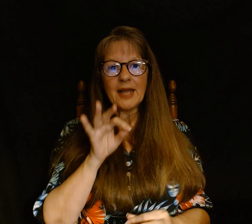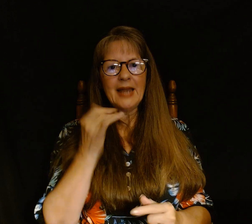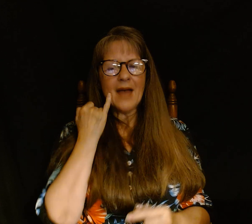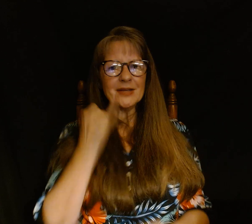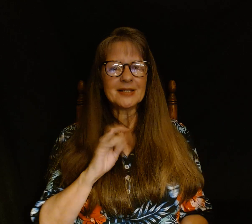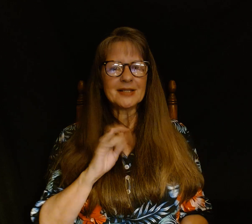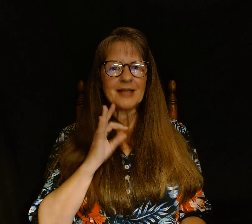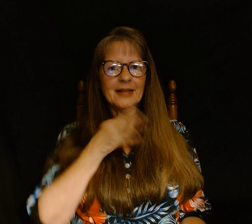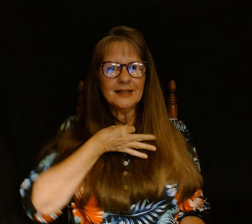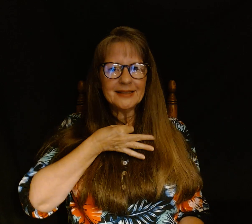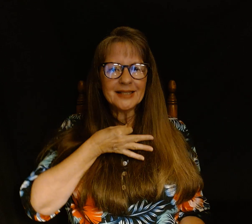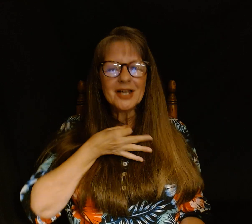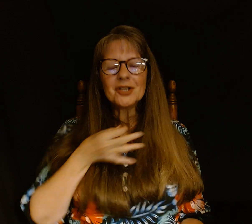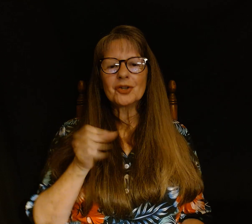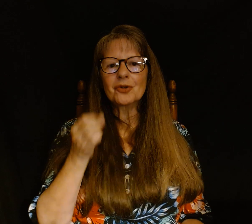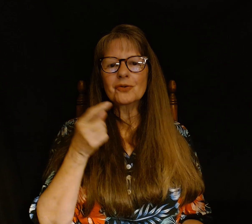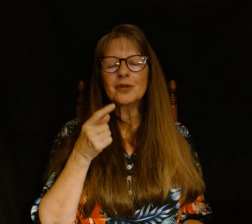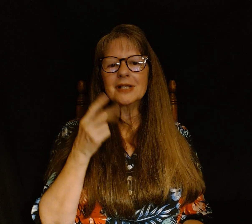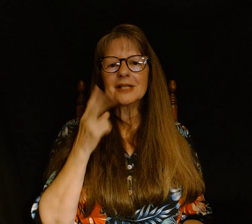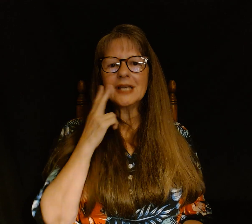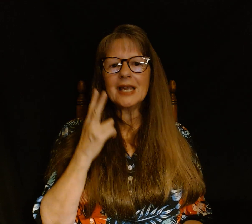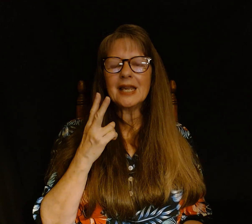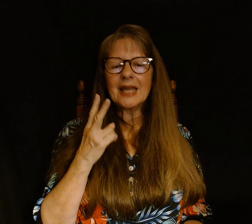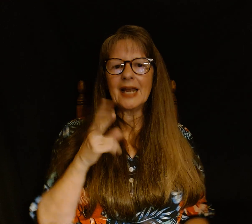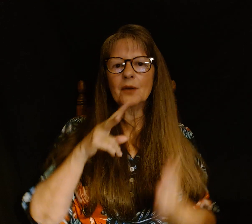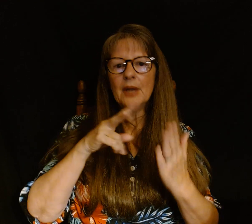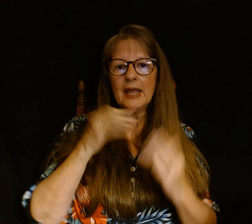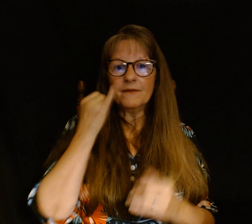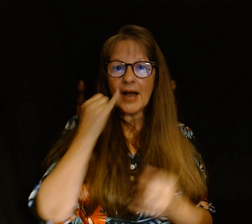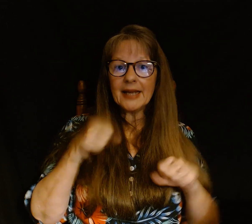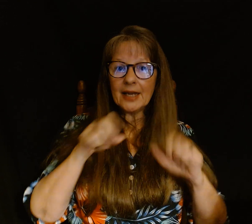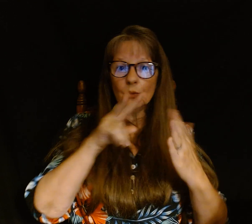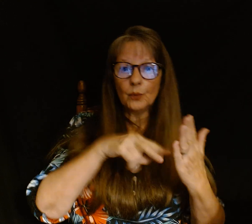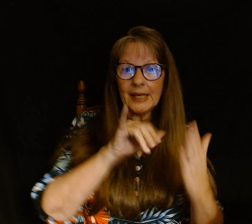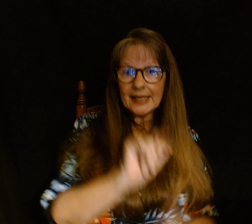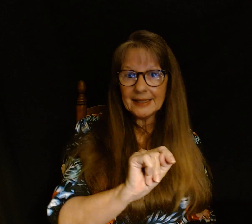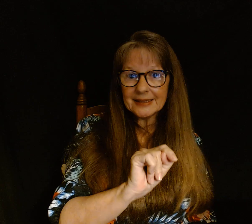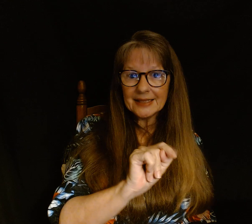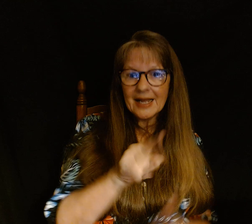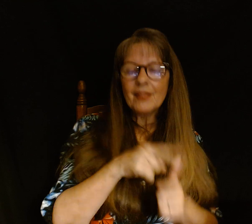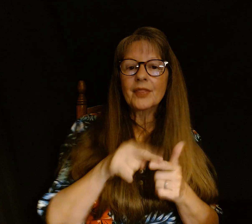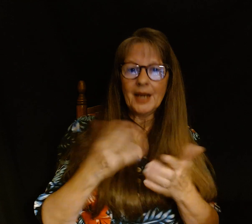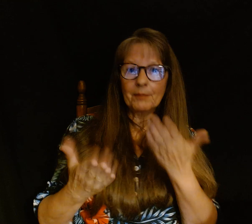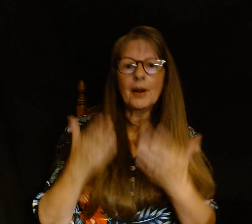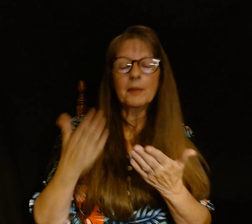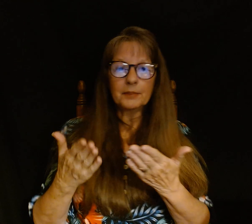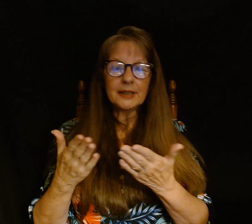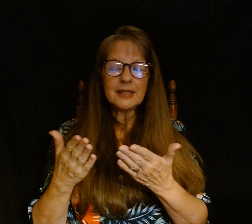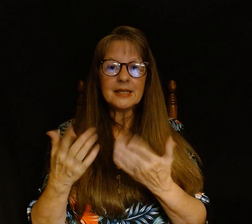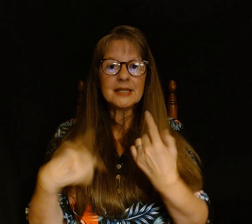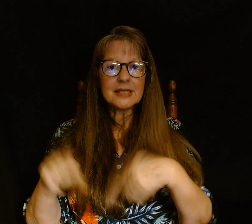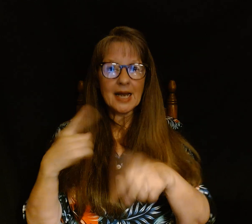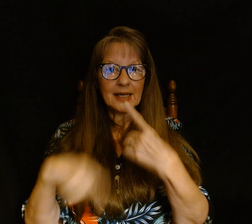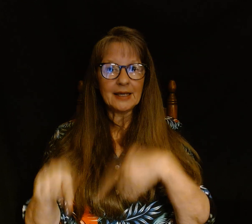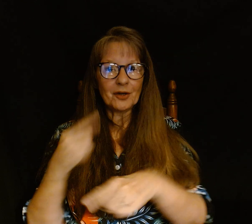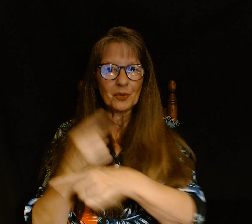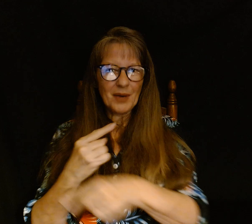have it silent so you can see, if I can read it, then I'm probably signing it